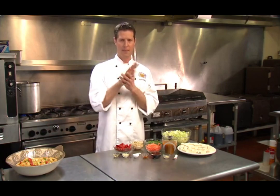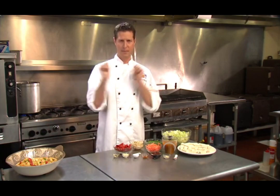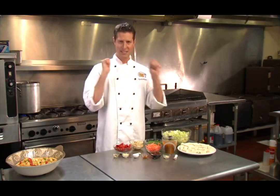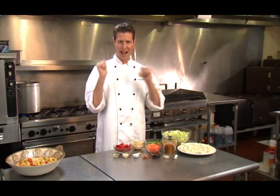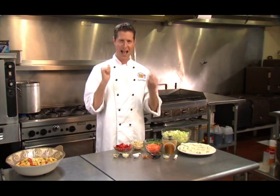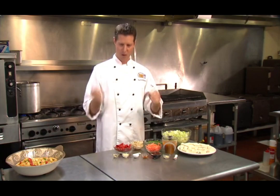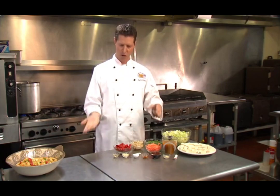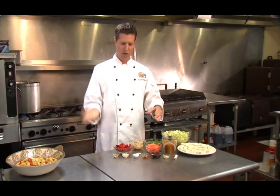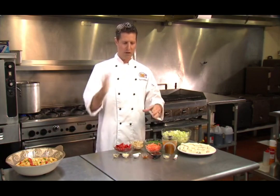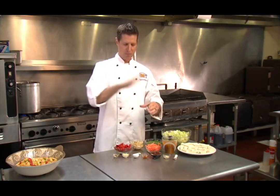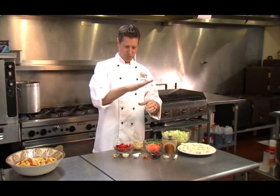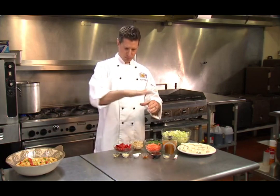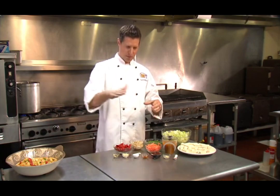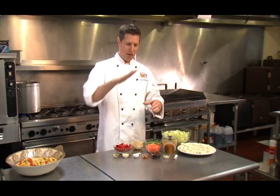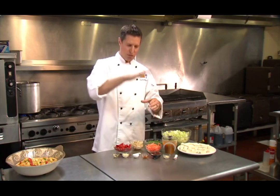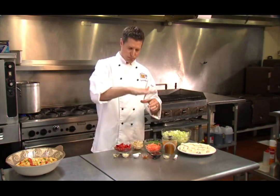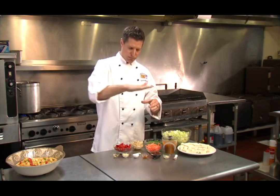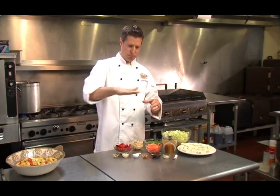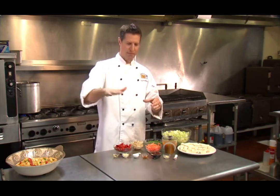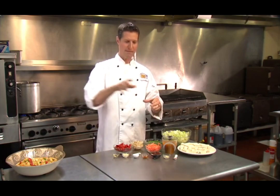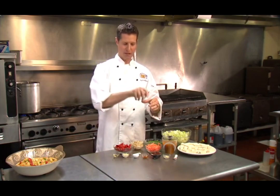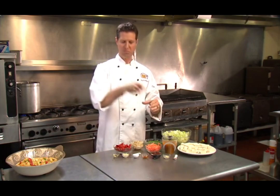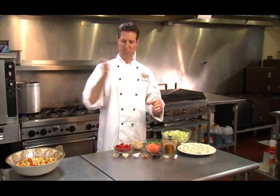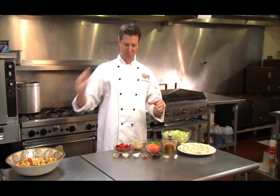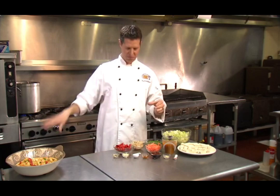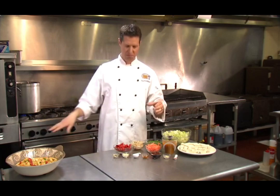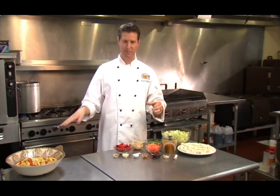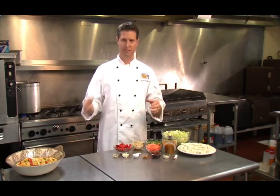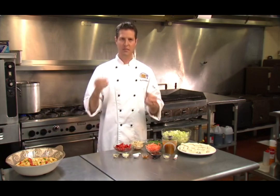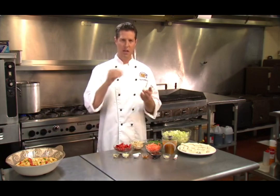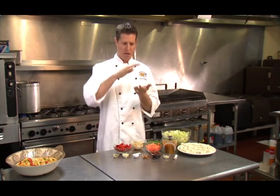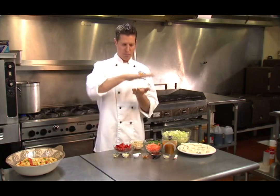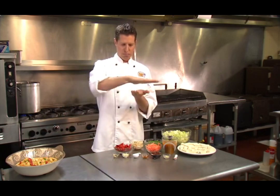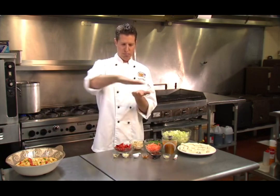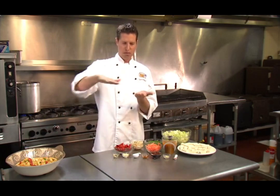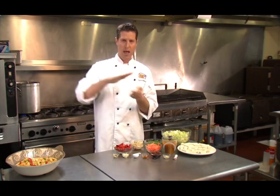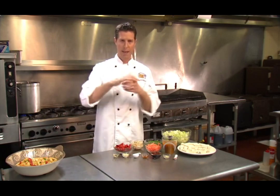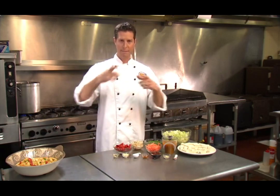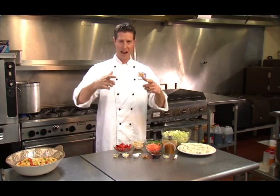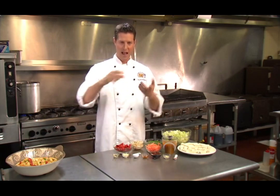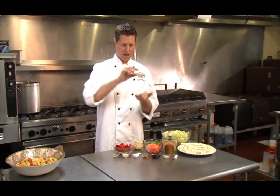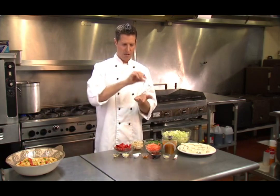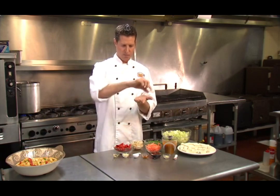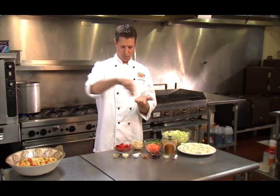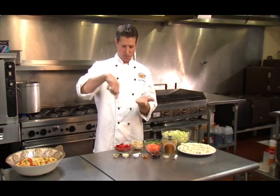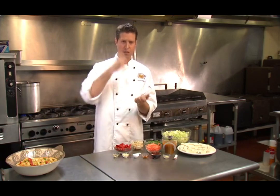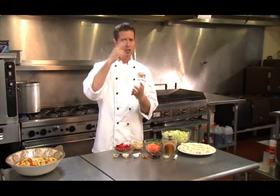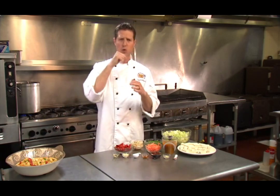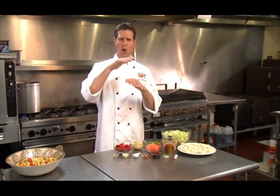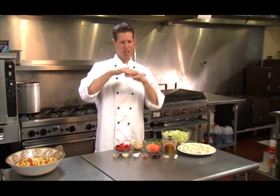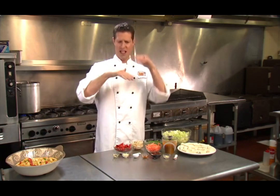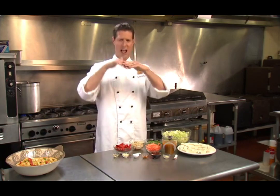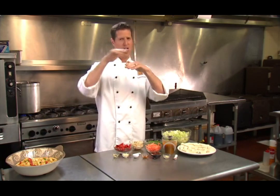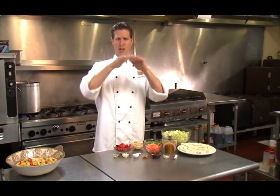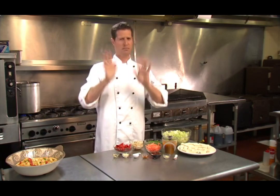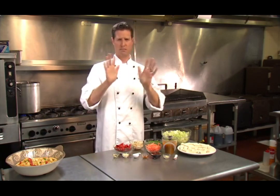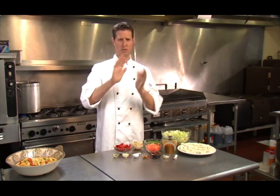again replace with fresh paper towels and press again. Discard the wet paper towels. Keep them in a single layer on the plate.